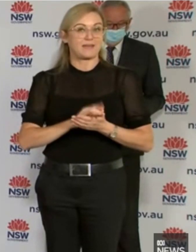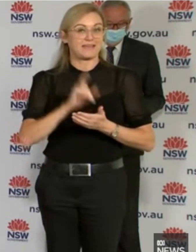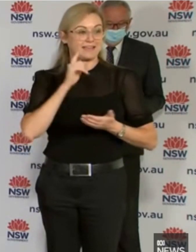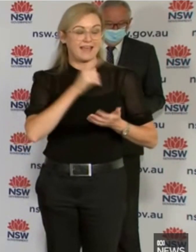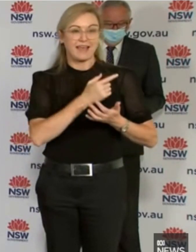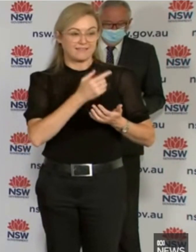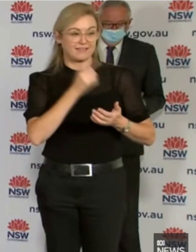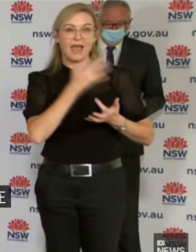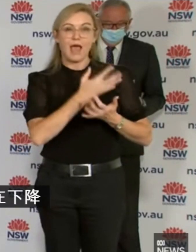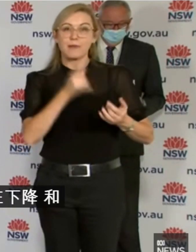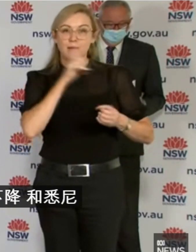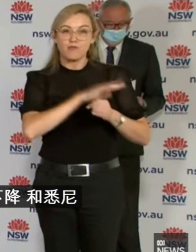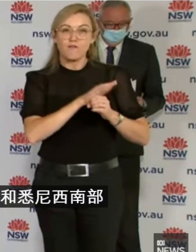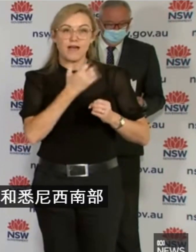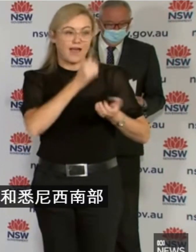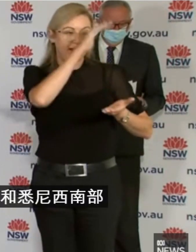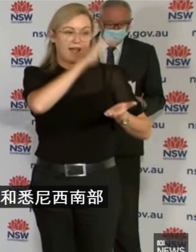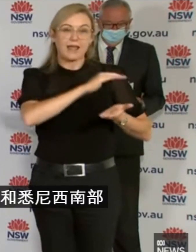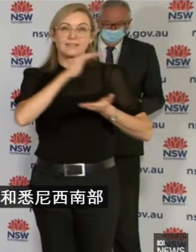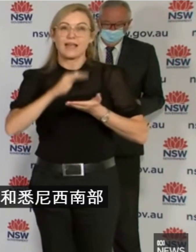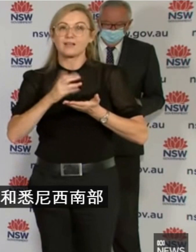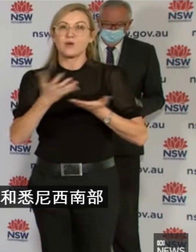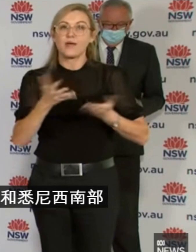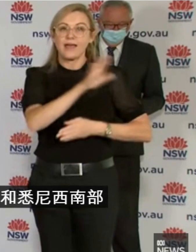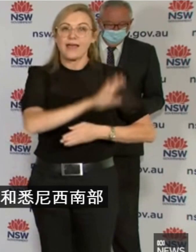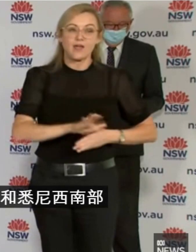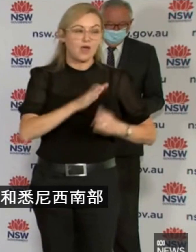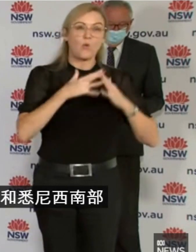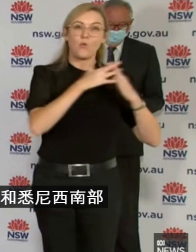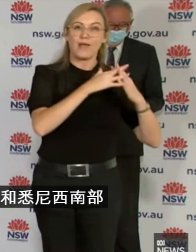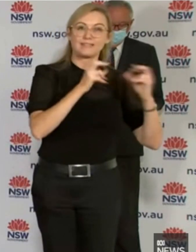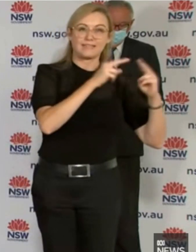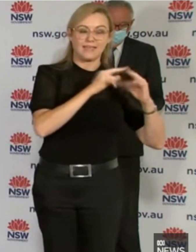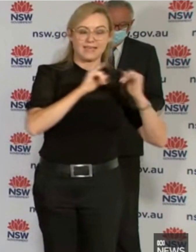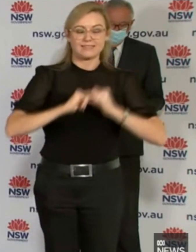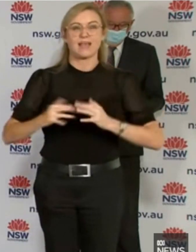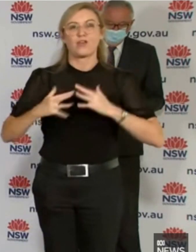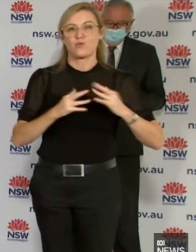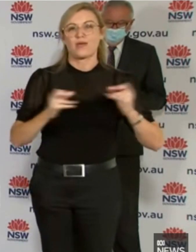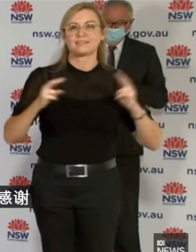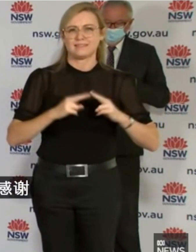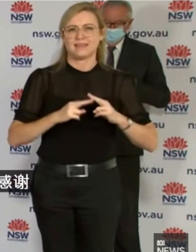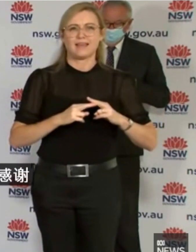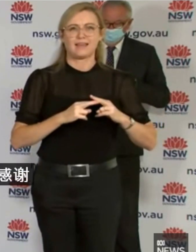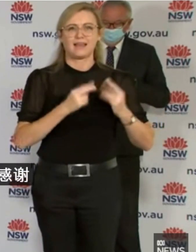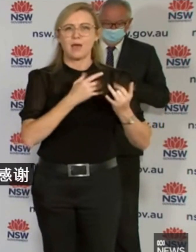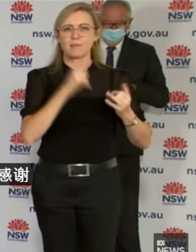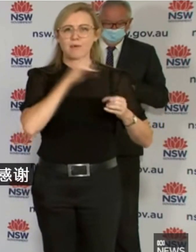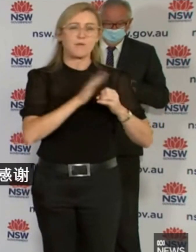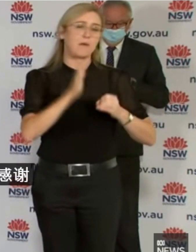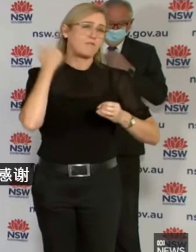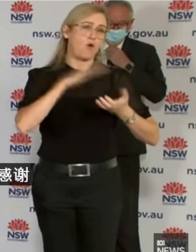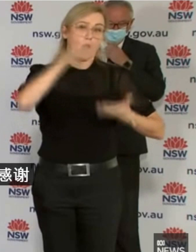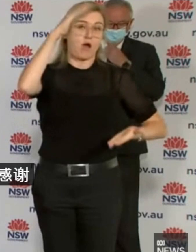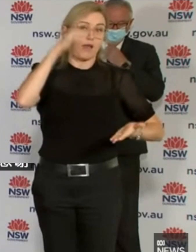in areas of Western Sydney and southwestern Sydney, and a big thank you from New South Wales Health to all the residents of those